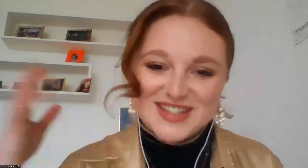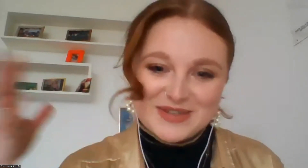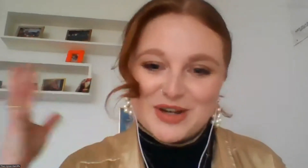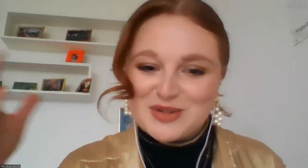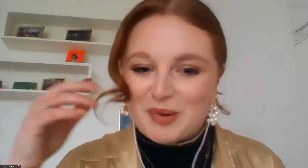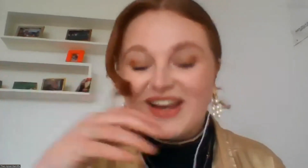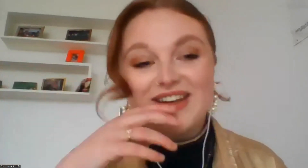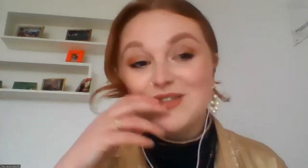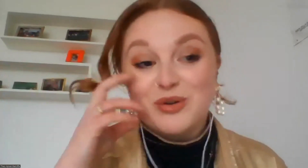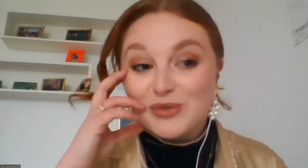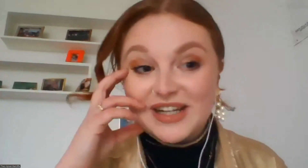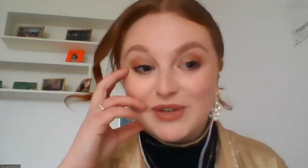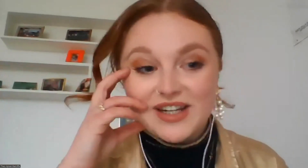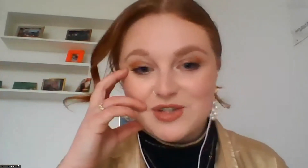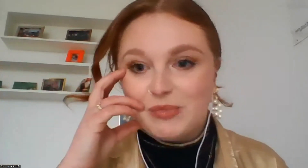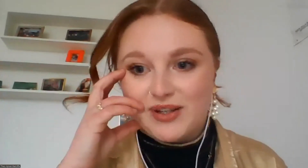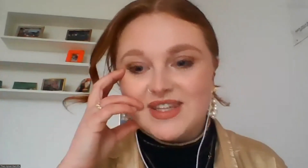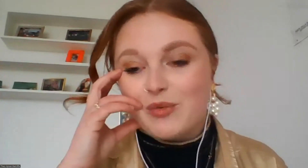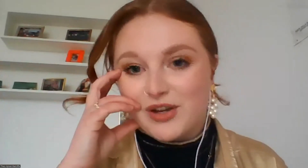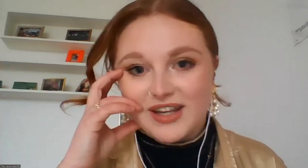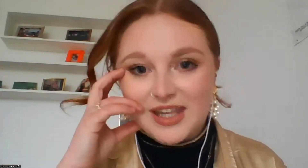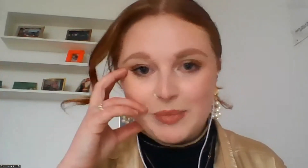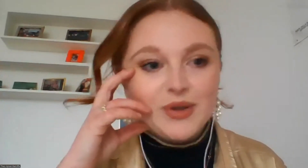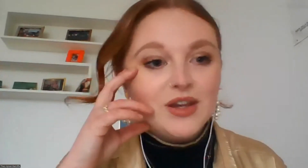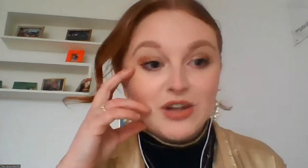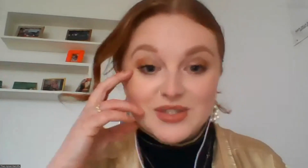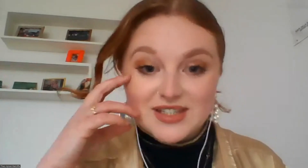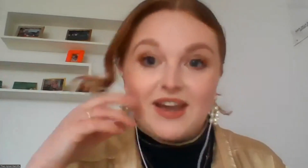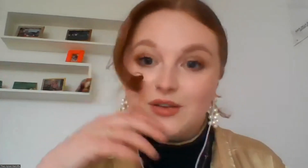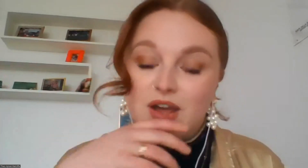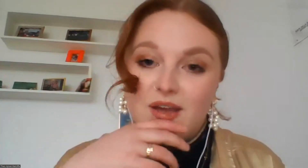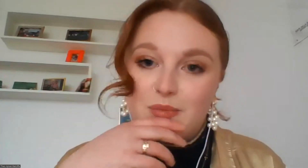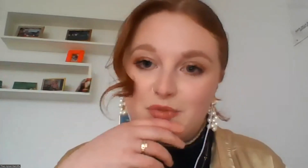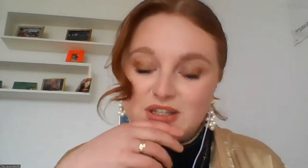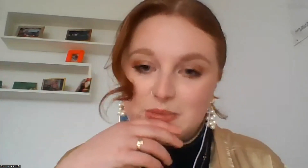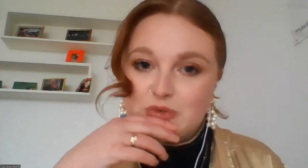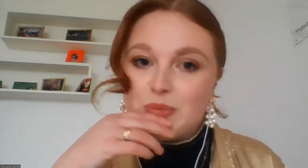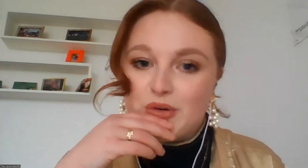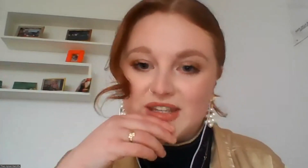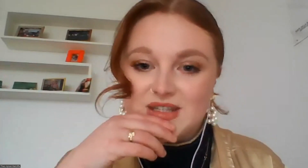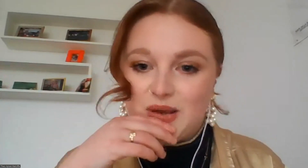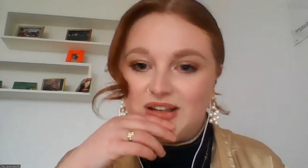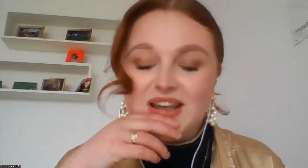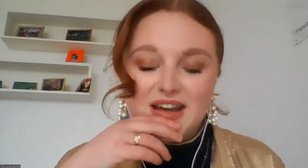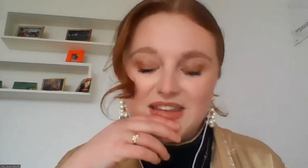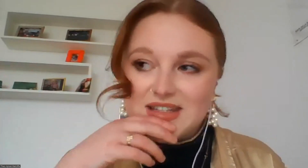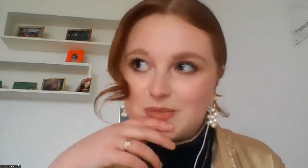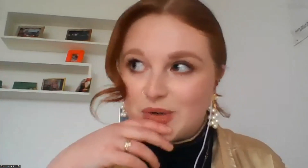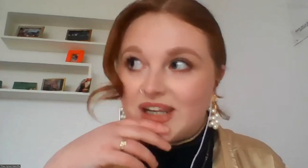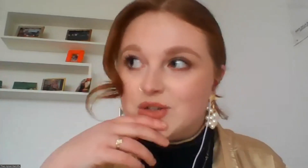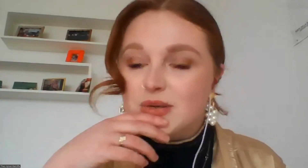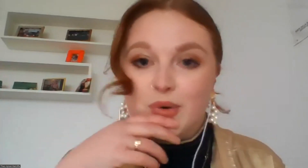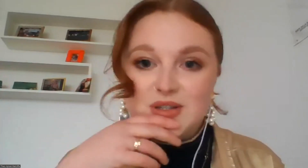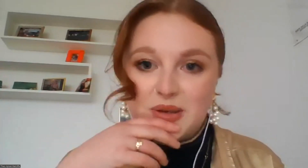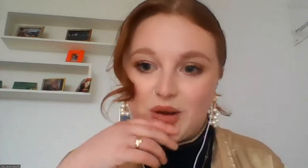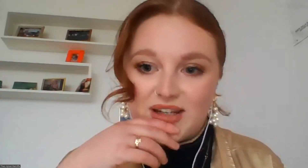conversation is continuing over the break, and it's all really, really interesting points that we're going to keep noting down for the summary report of this as well. I think there's some